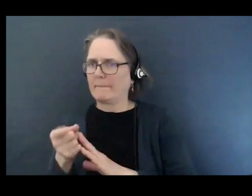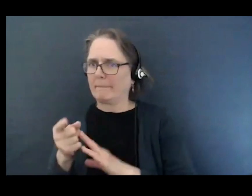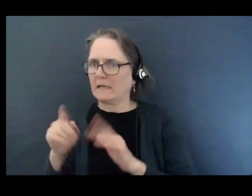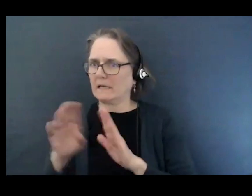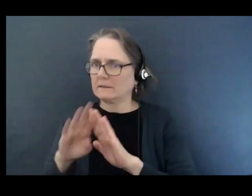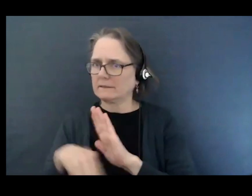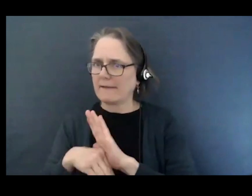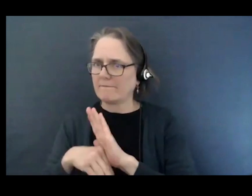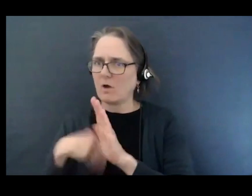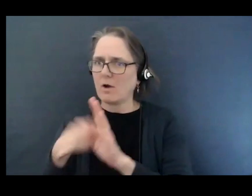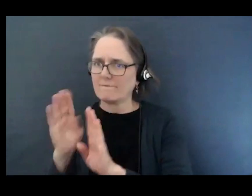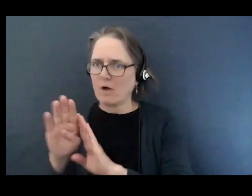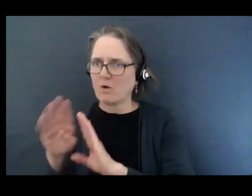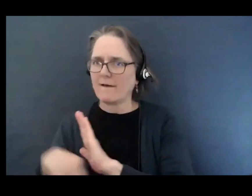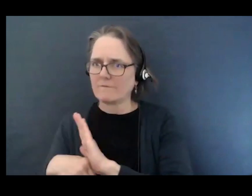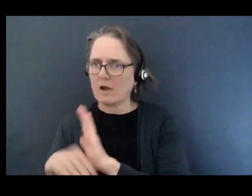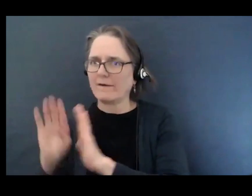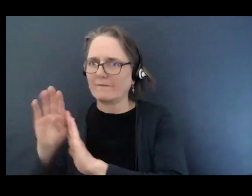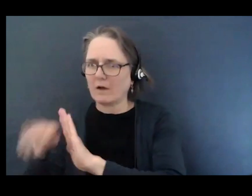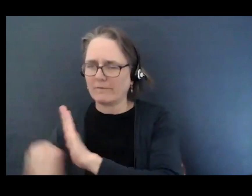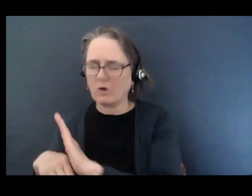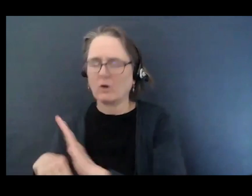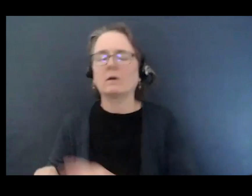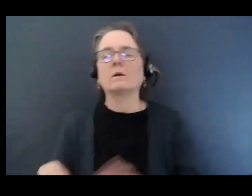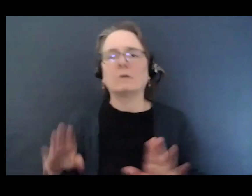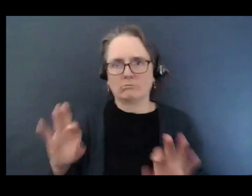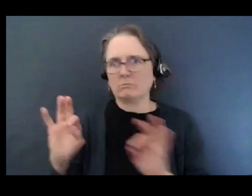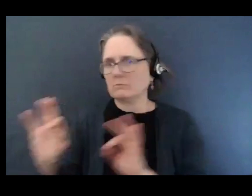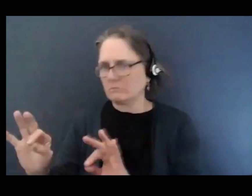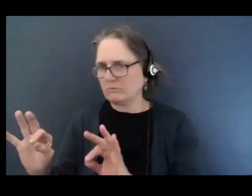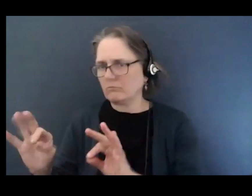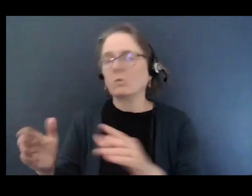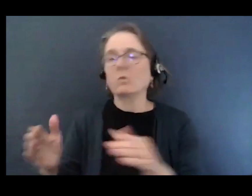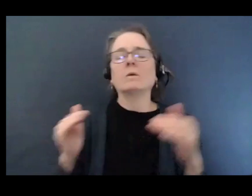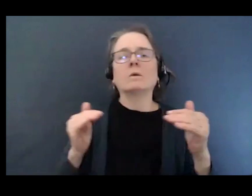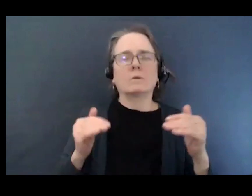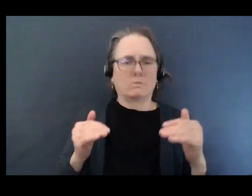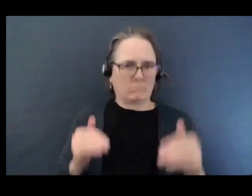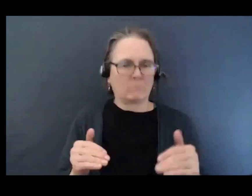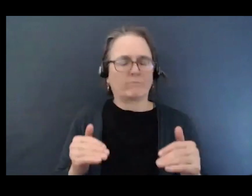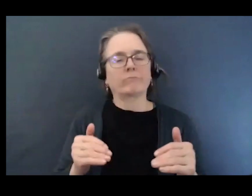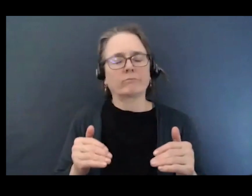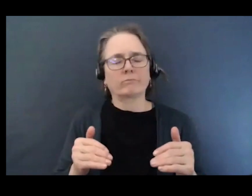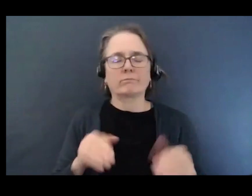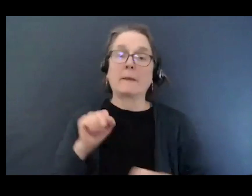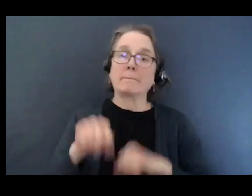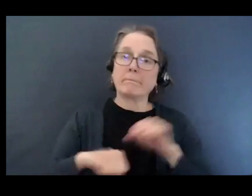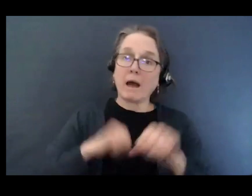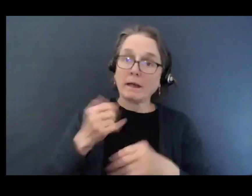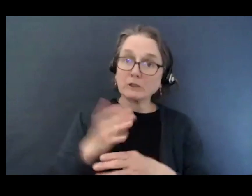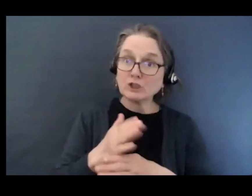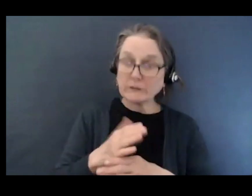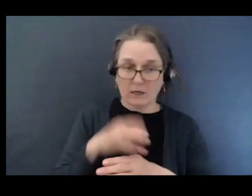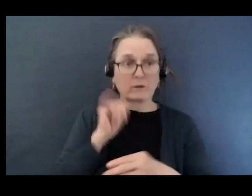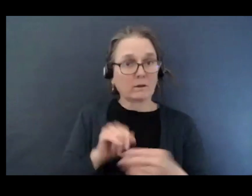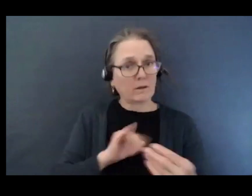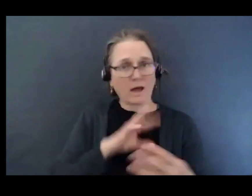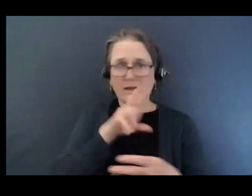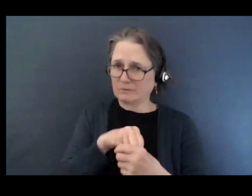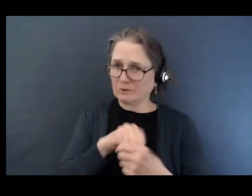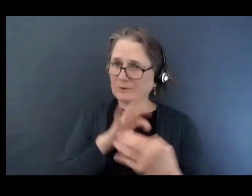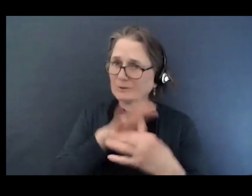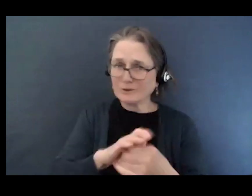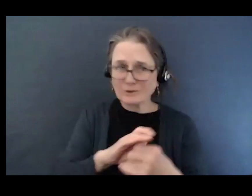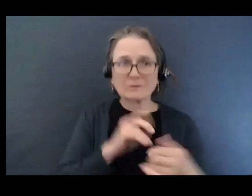systems and bike share, and for those much younger than me, micro mobility, those scooter thingies, can